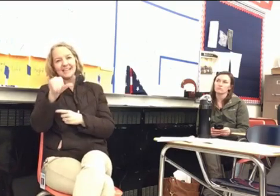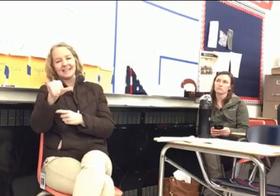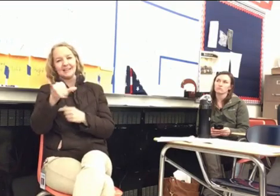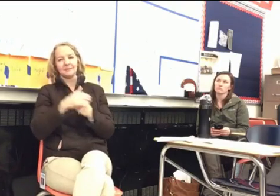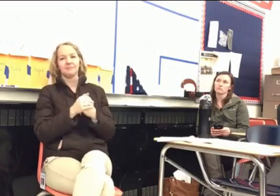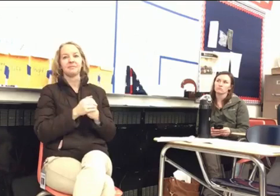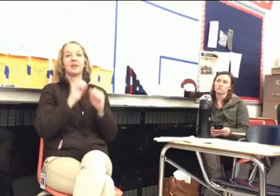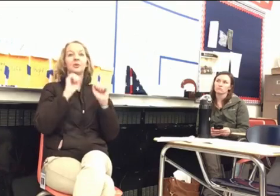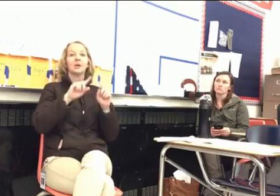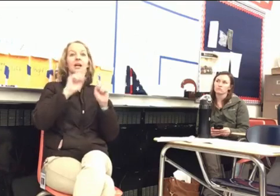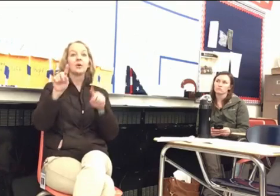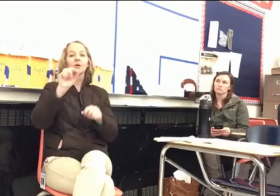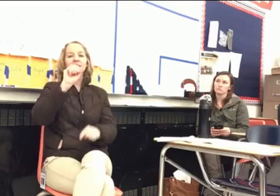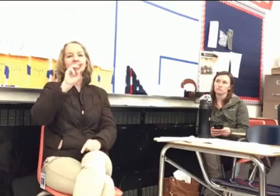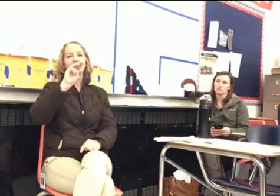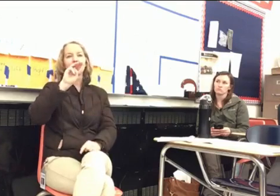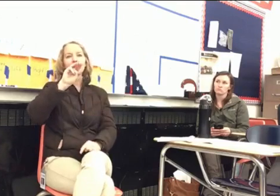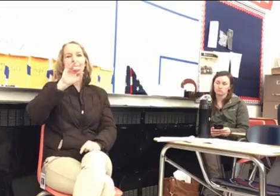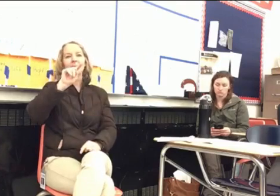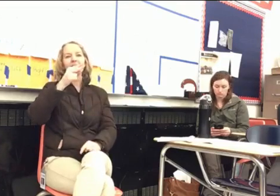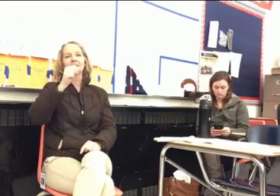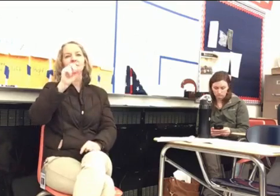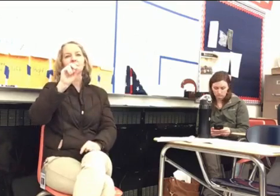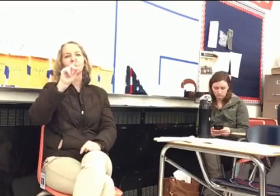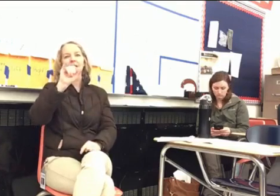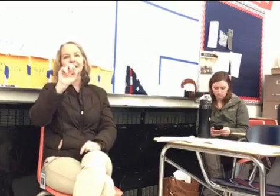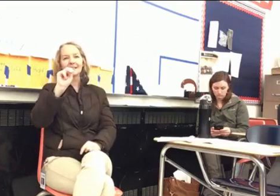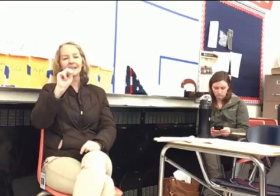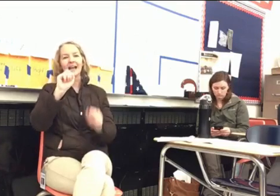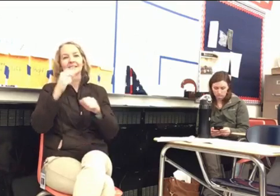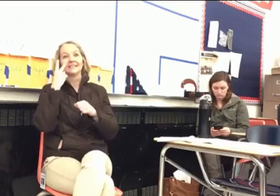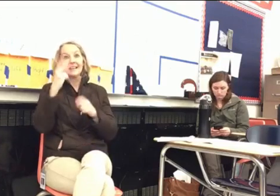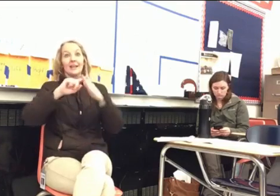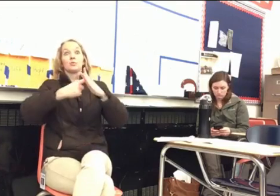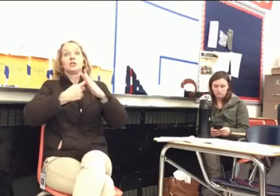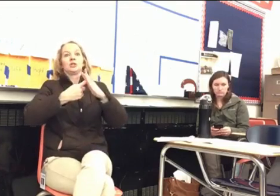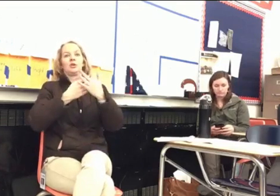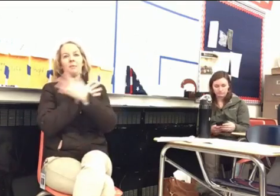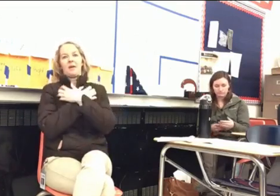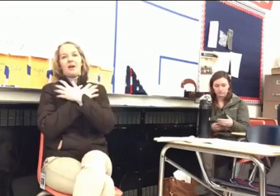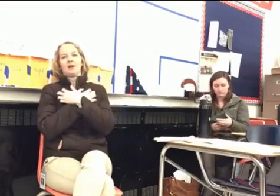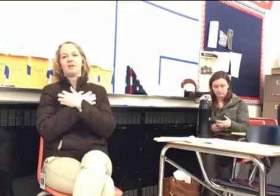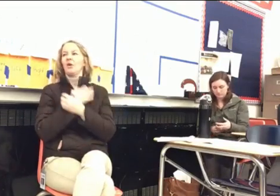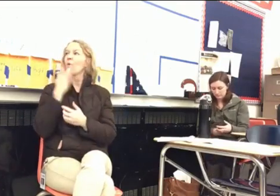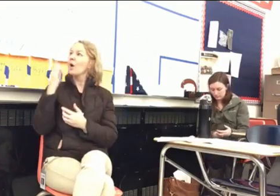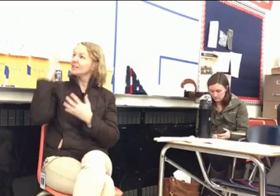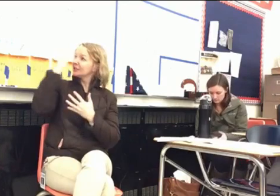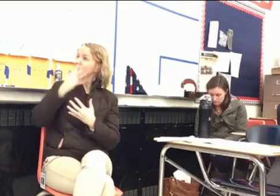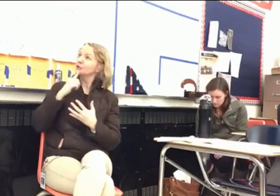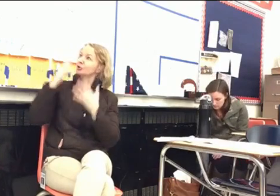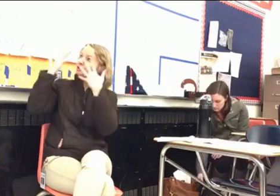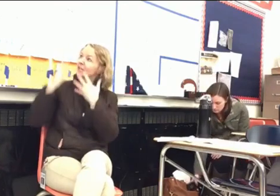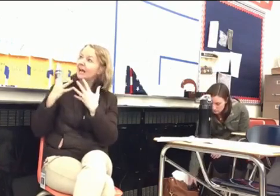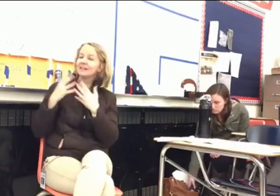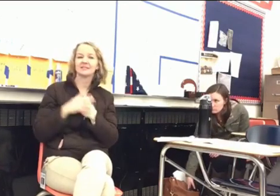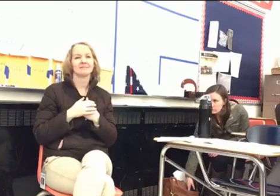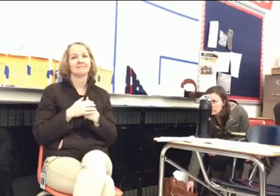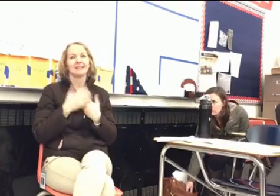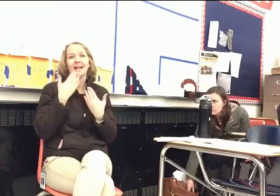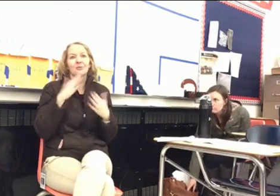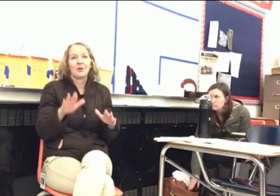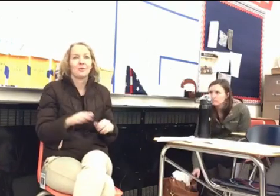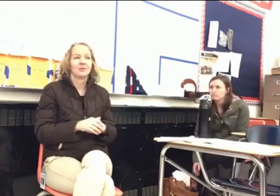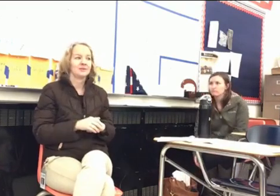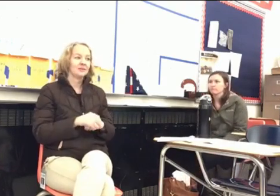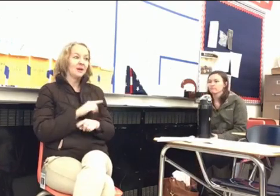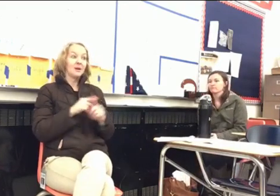teddy bear as well, if you want to. Why does he look so sad? I don't know. Okay? Now, here's what happens. And